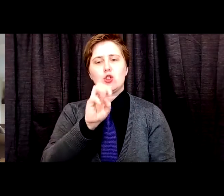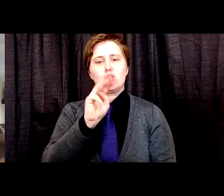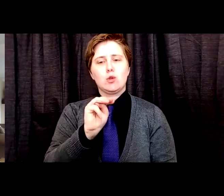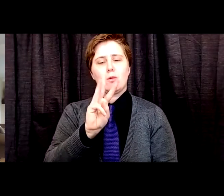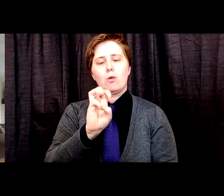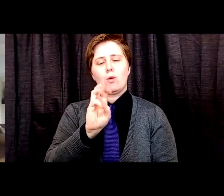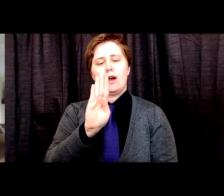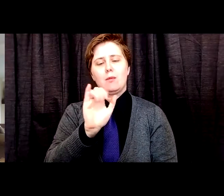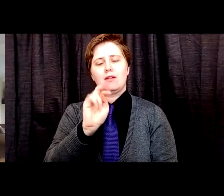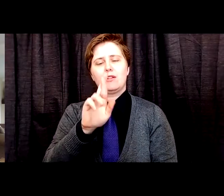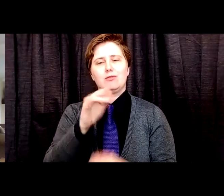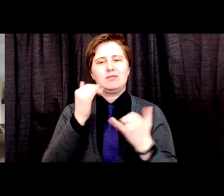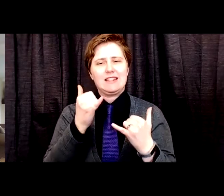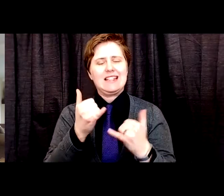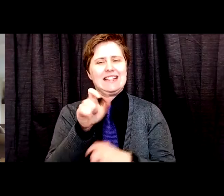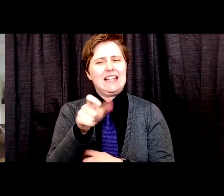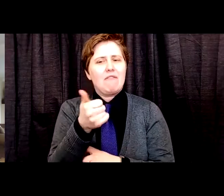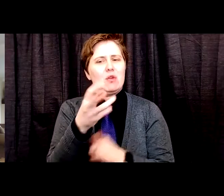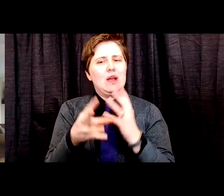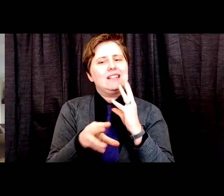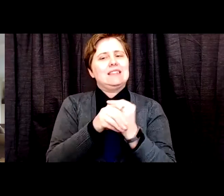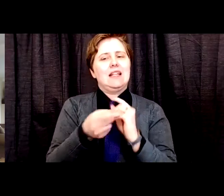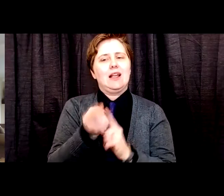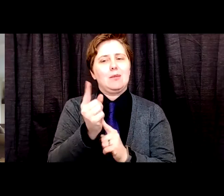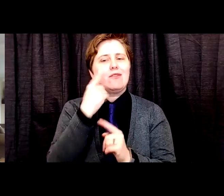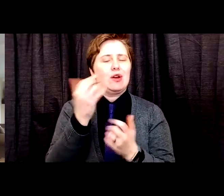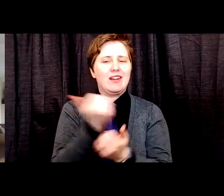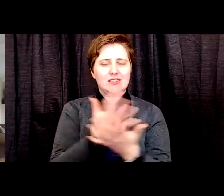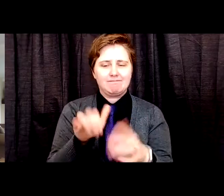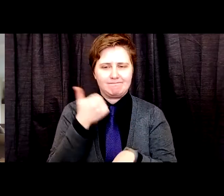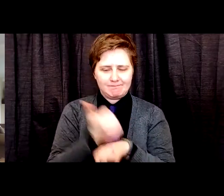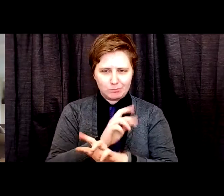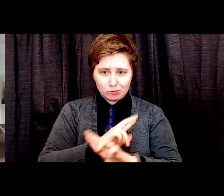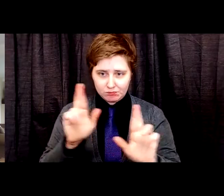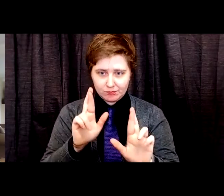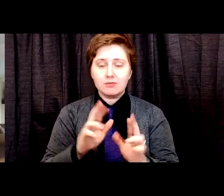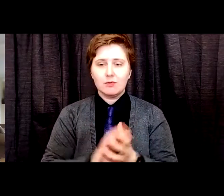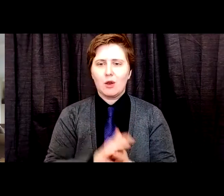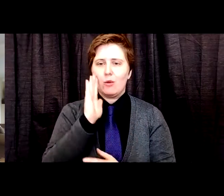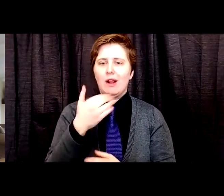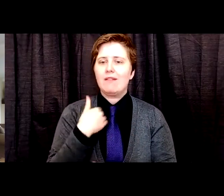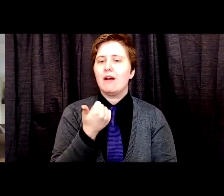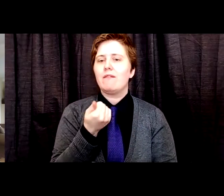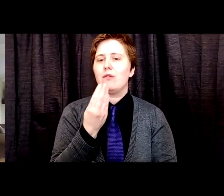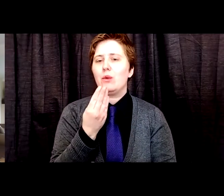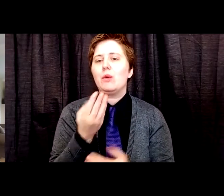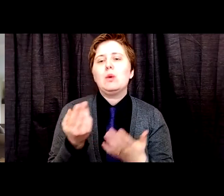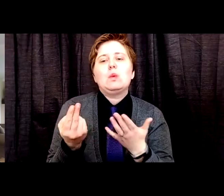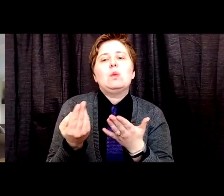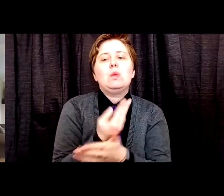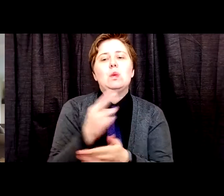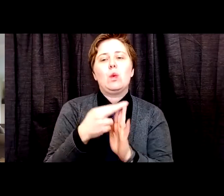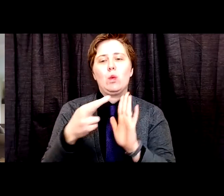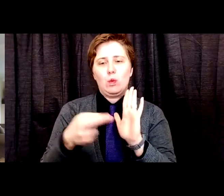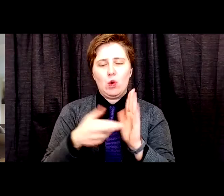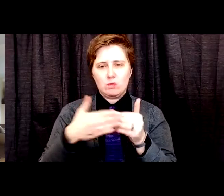today, so it's just taking us a couple of extra minutes to get everything set. And there will be a few new rules as we